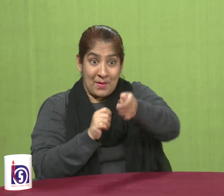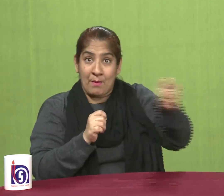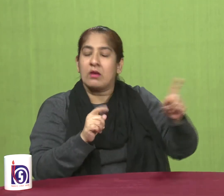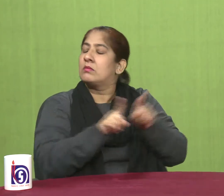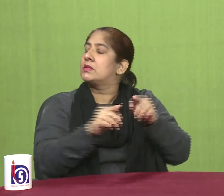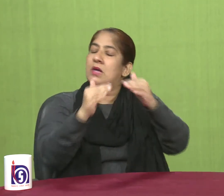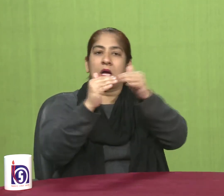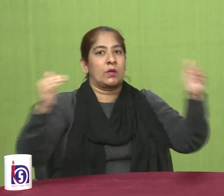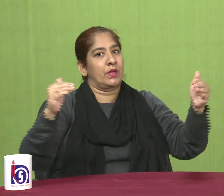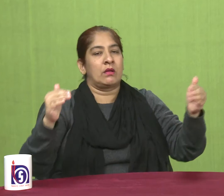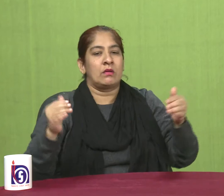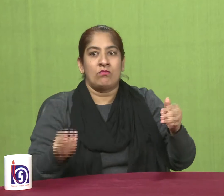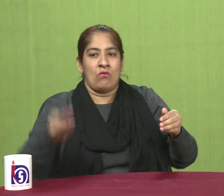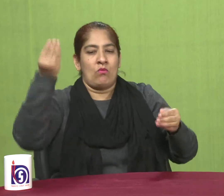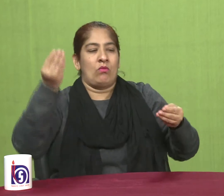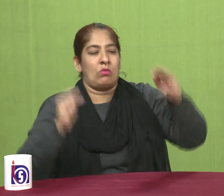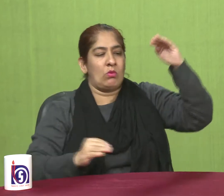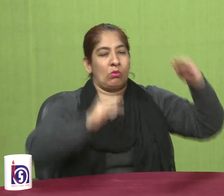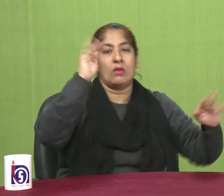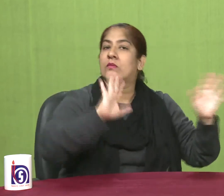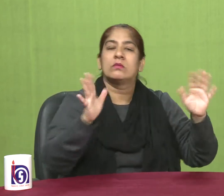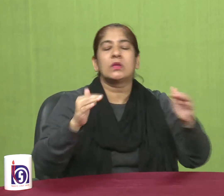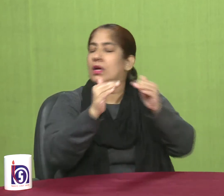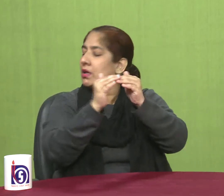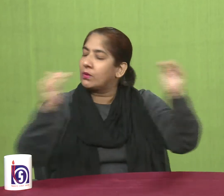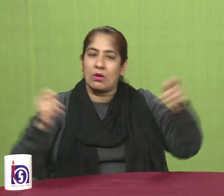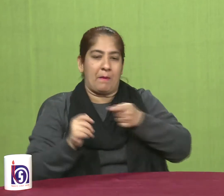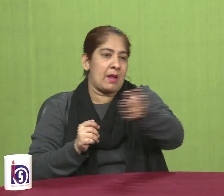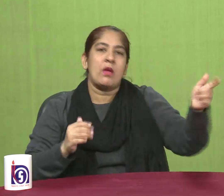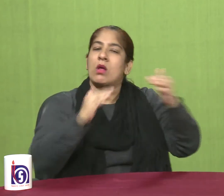And then comes price equalization.